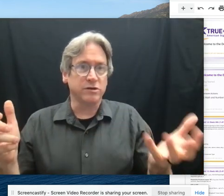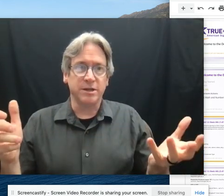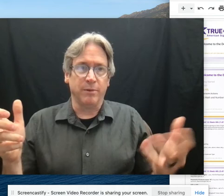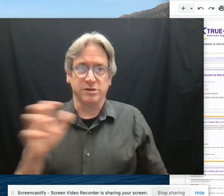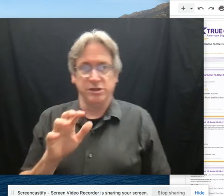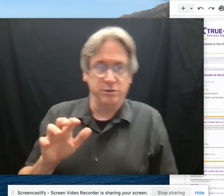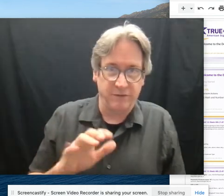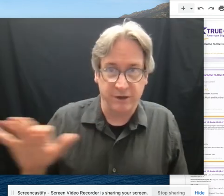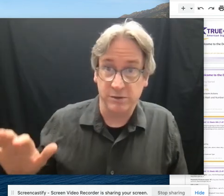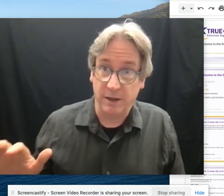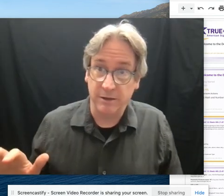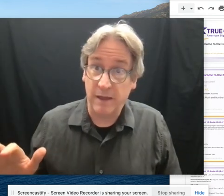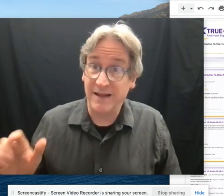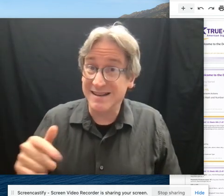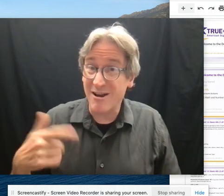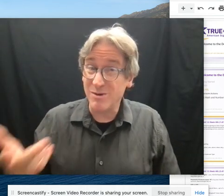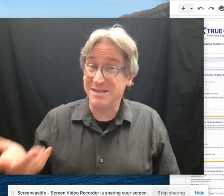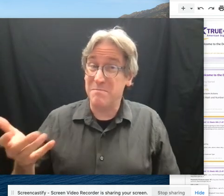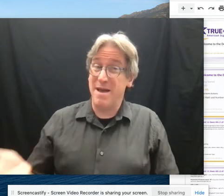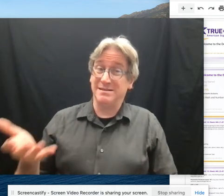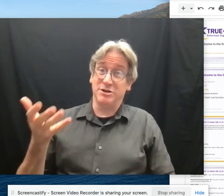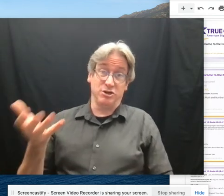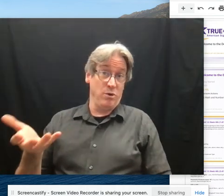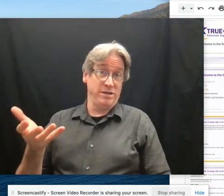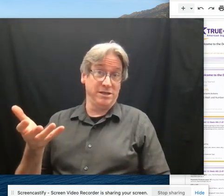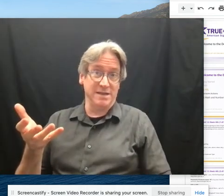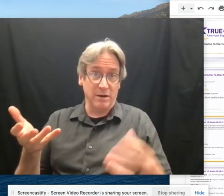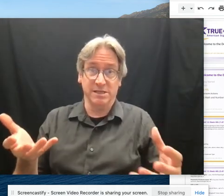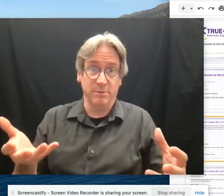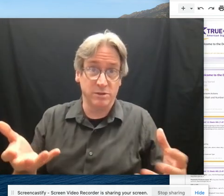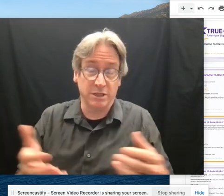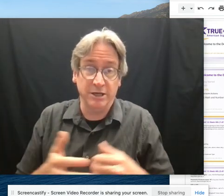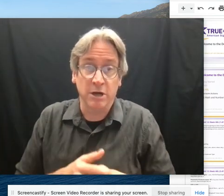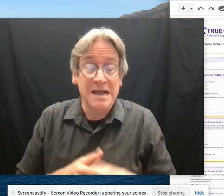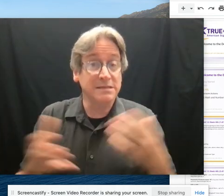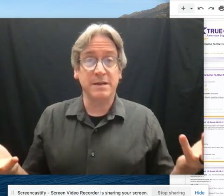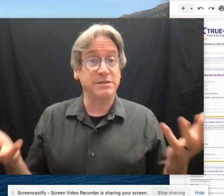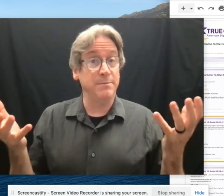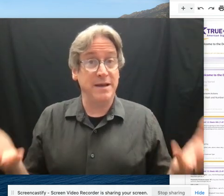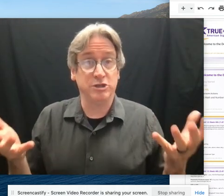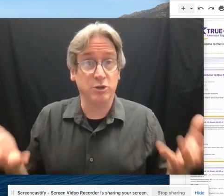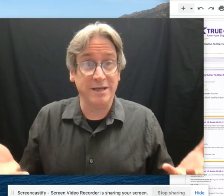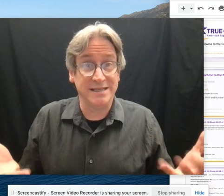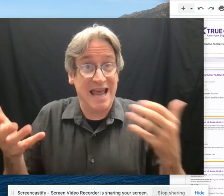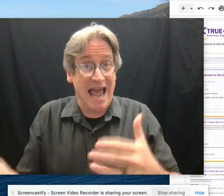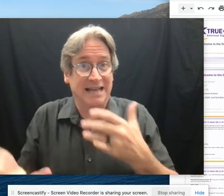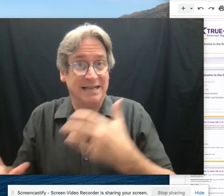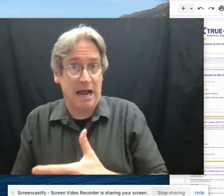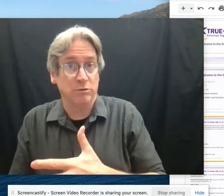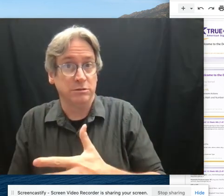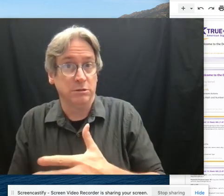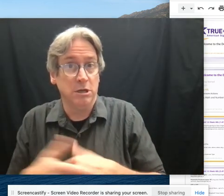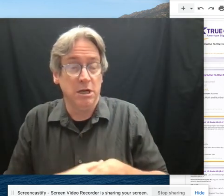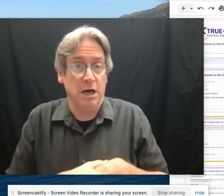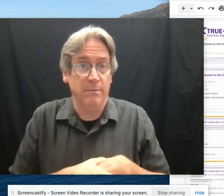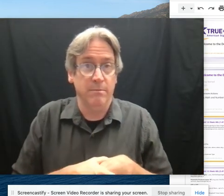our first impulse is usually to fingerspell it. And that's not always the best choice. It's not always the most clear. Sometimes the best choice is to act it